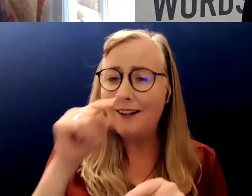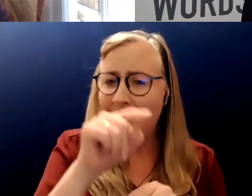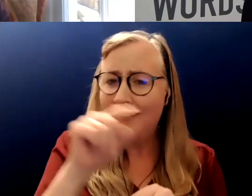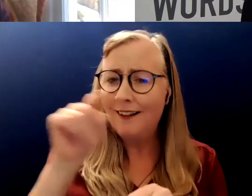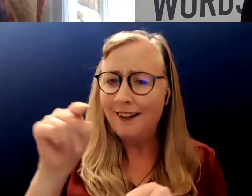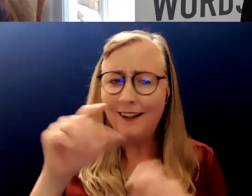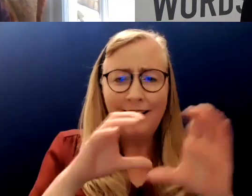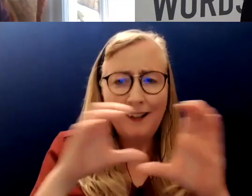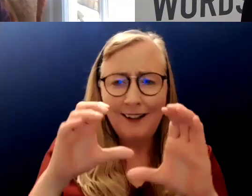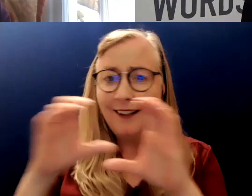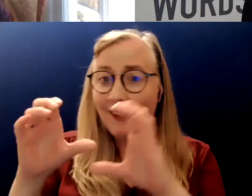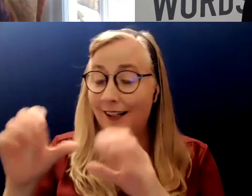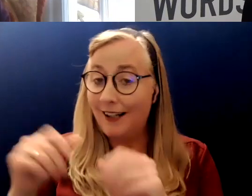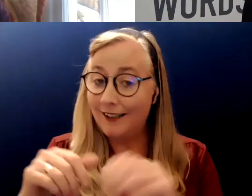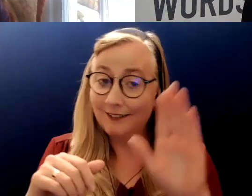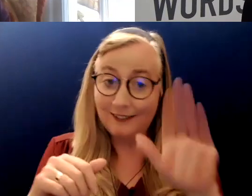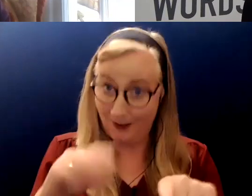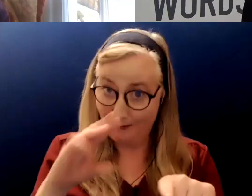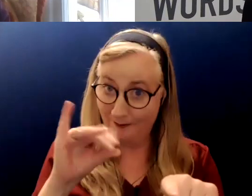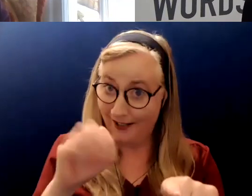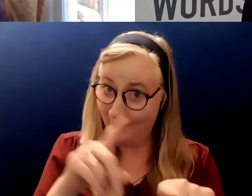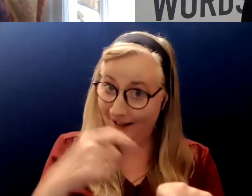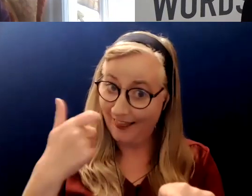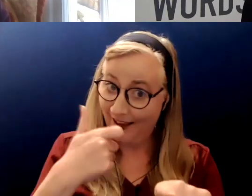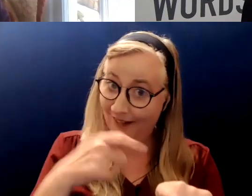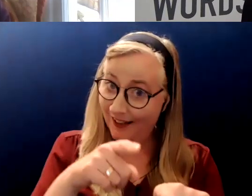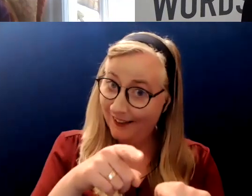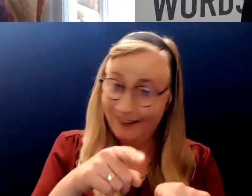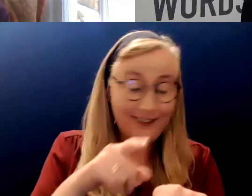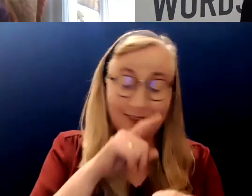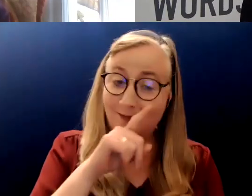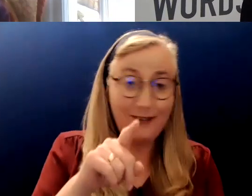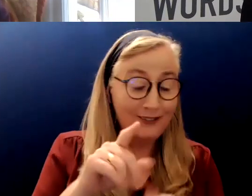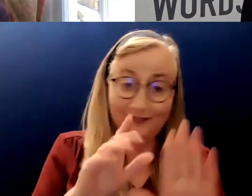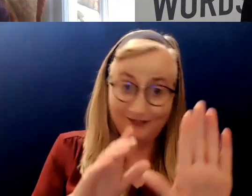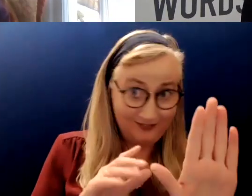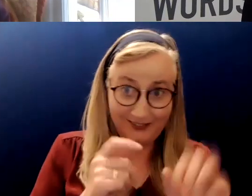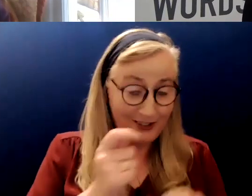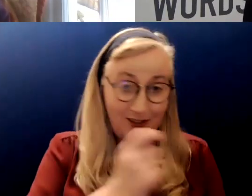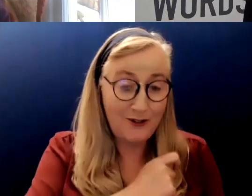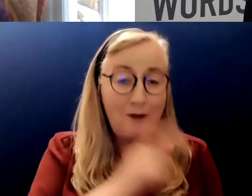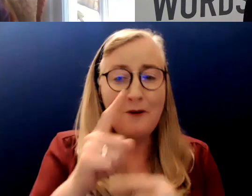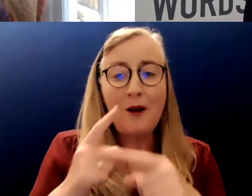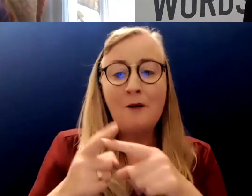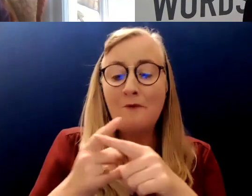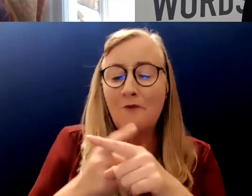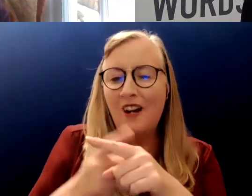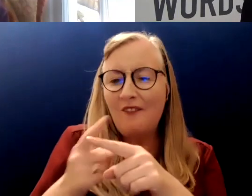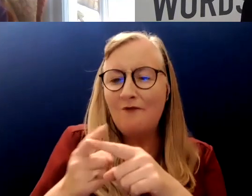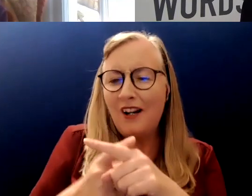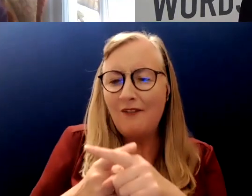mean, Millie, you're laughing, but it's so true. And very briefly, the first time I